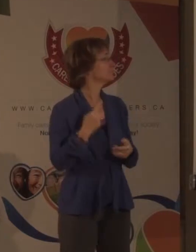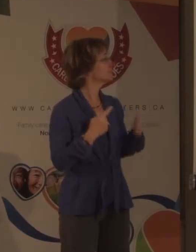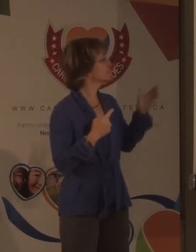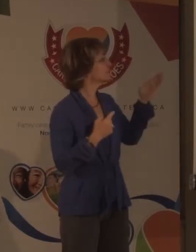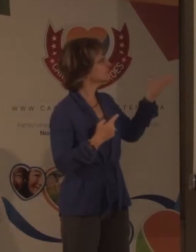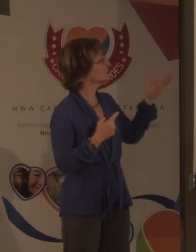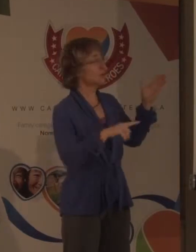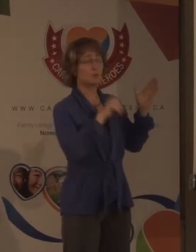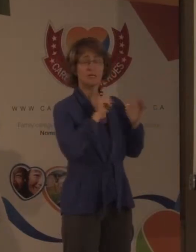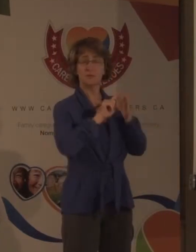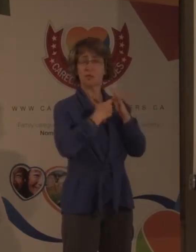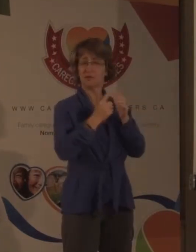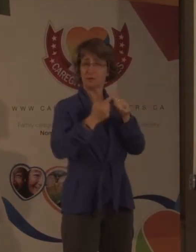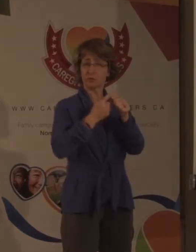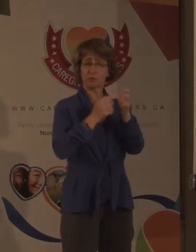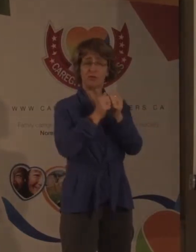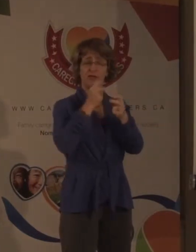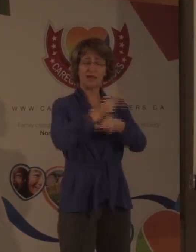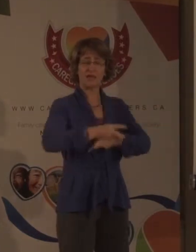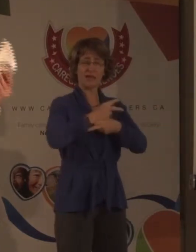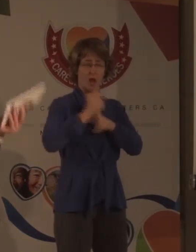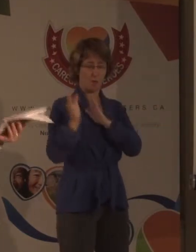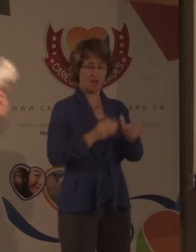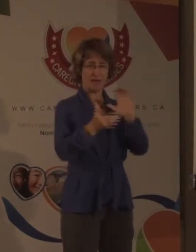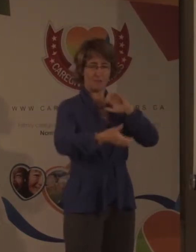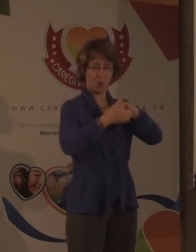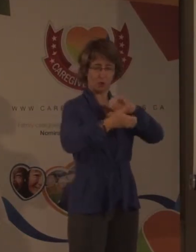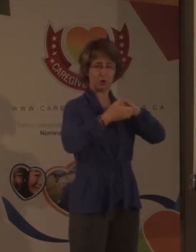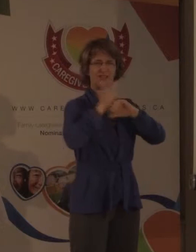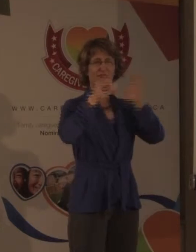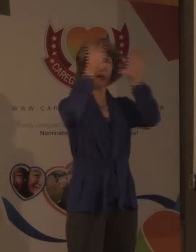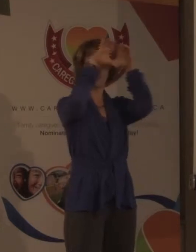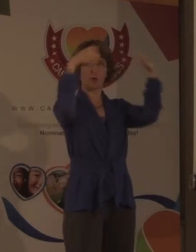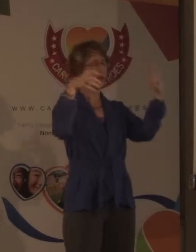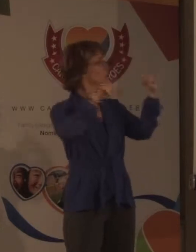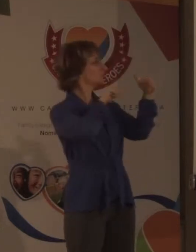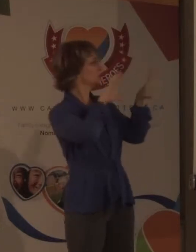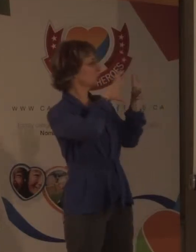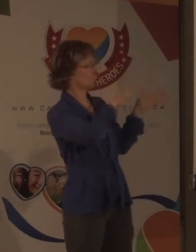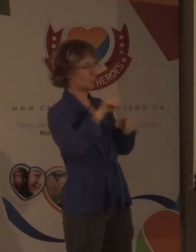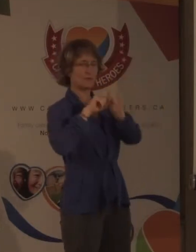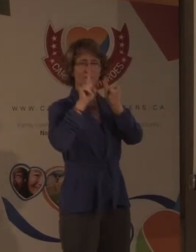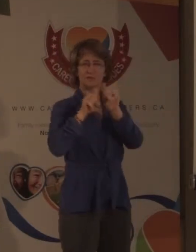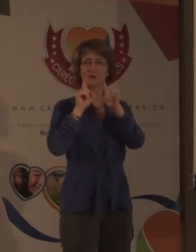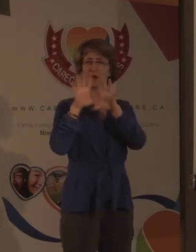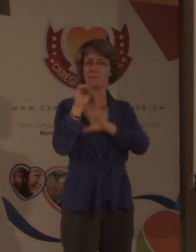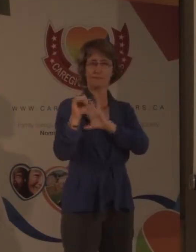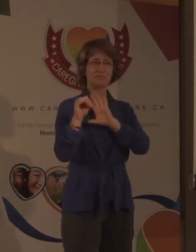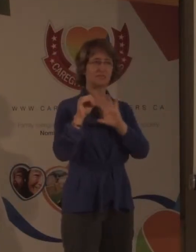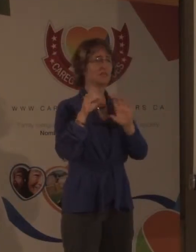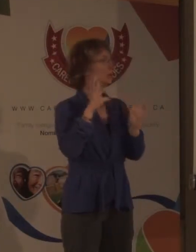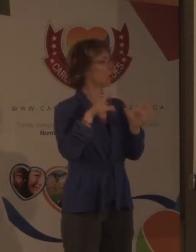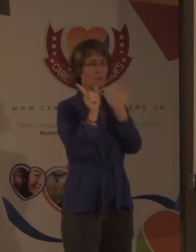Company started with Care Planning Partners, and Care Planning Partners is the umbrella. We're a group of companies, and we publish